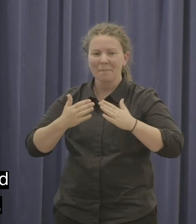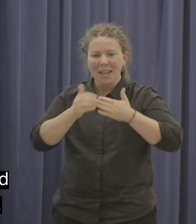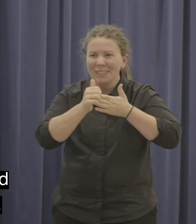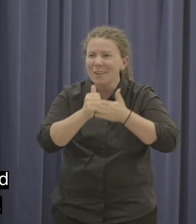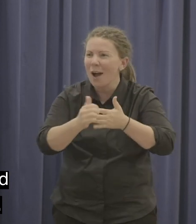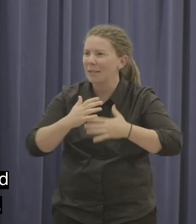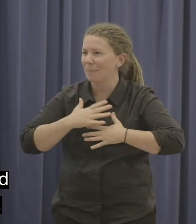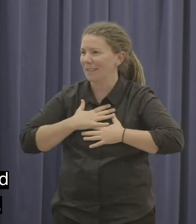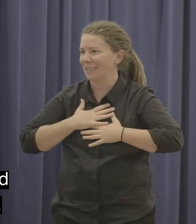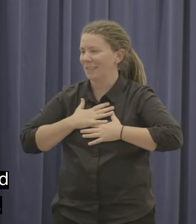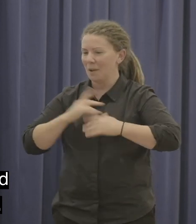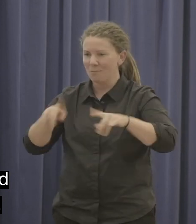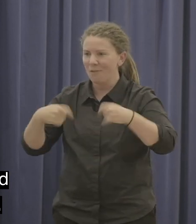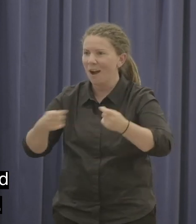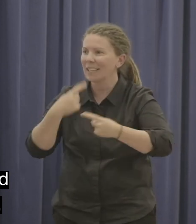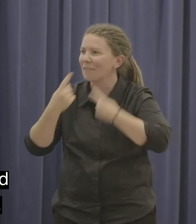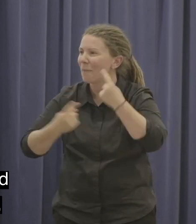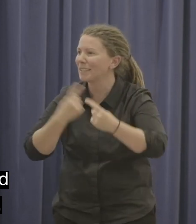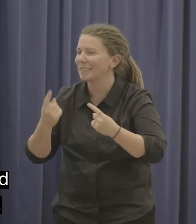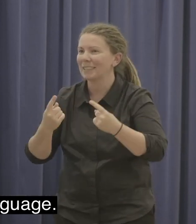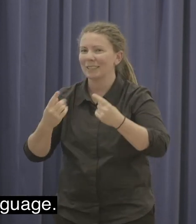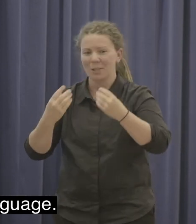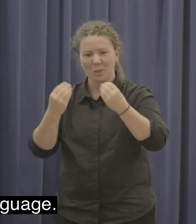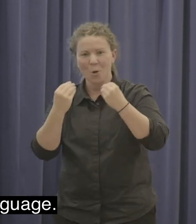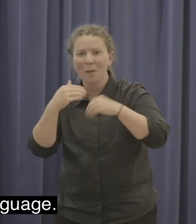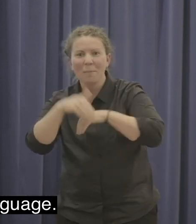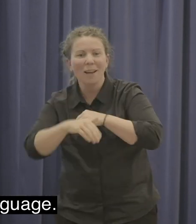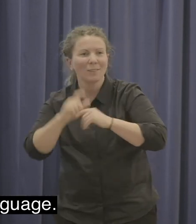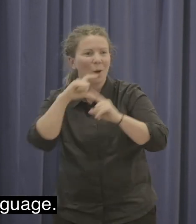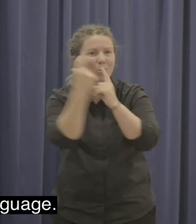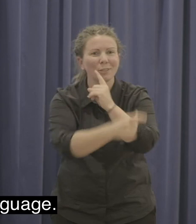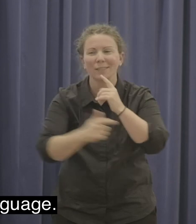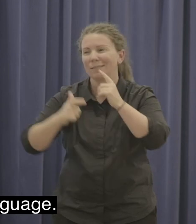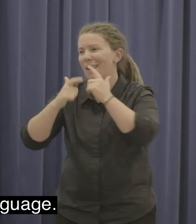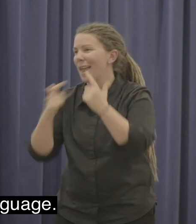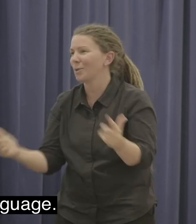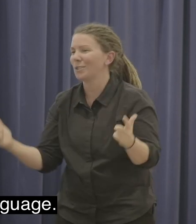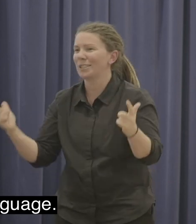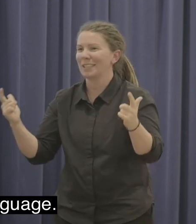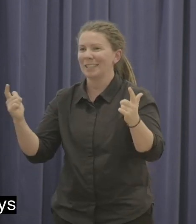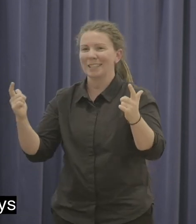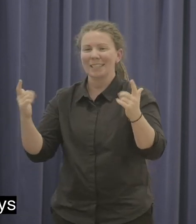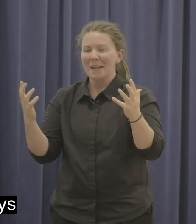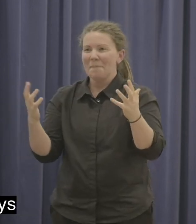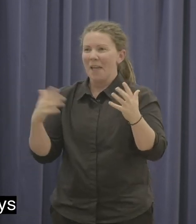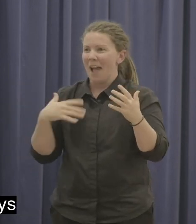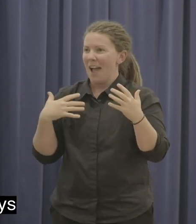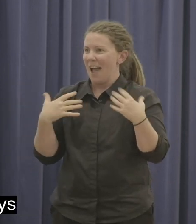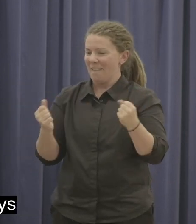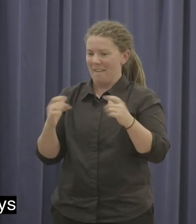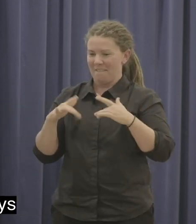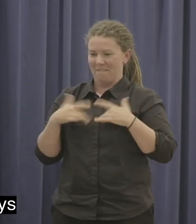me, provided information, taught me about culture and language. And there is this feeling